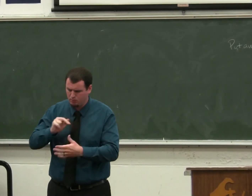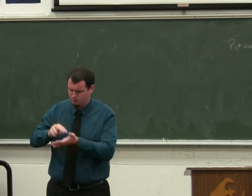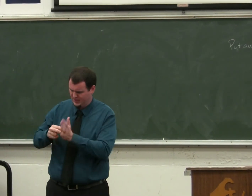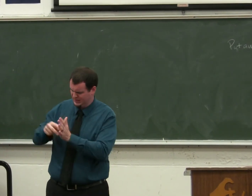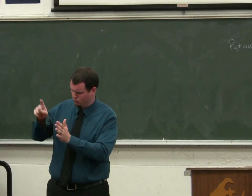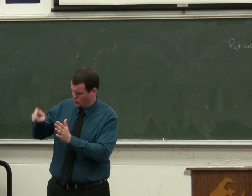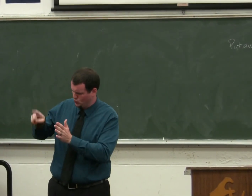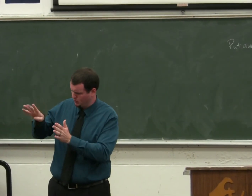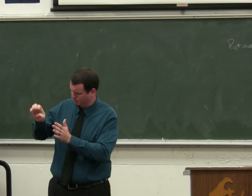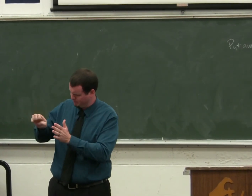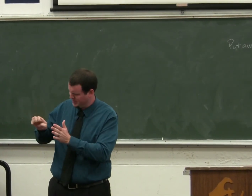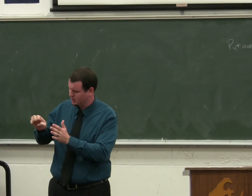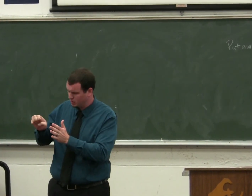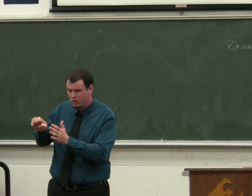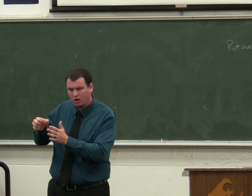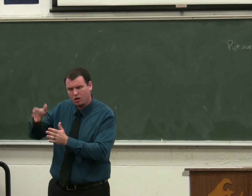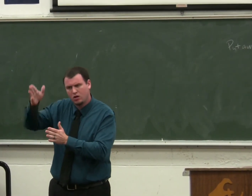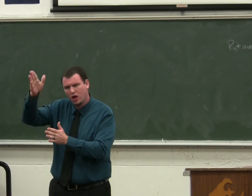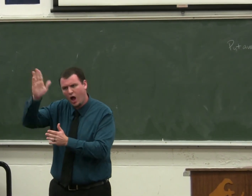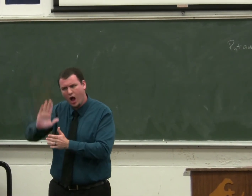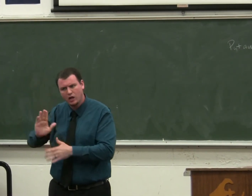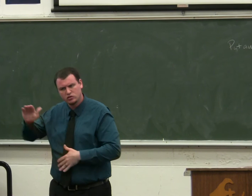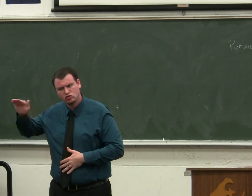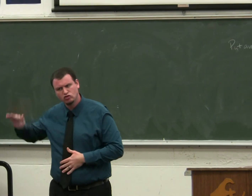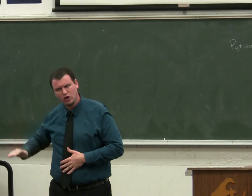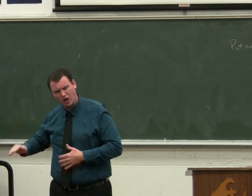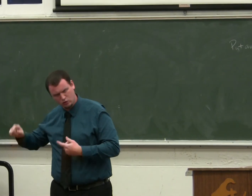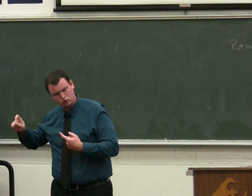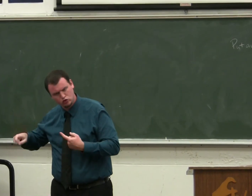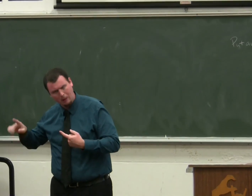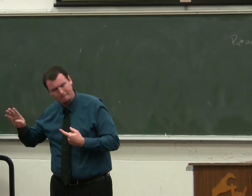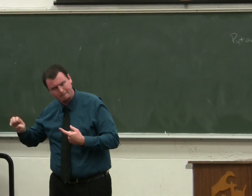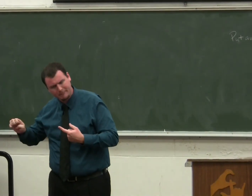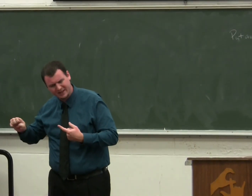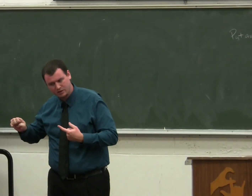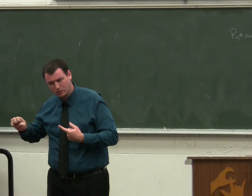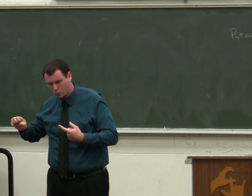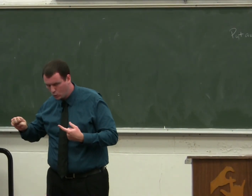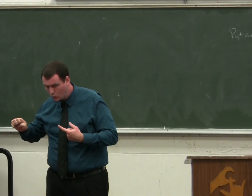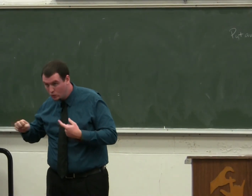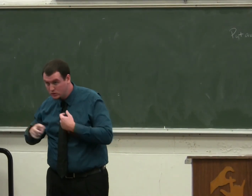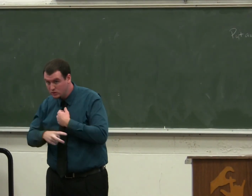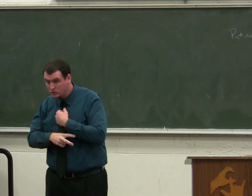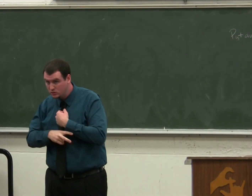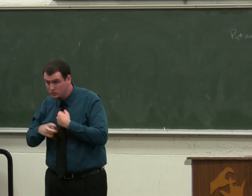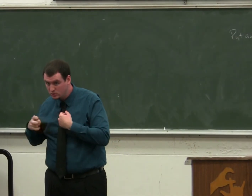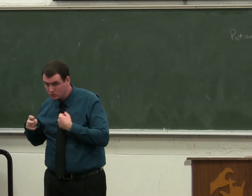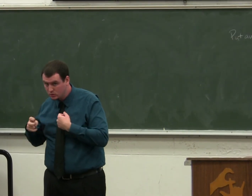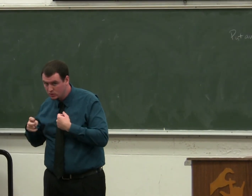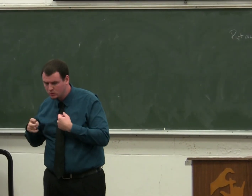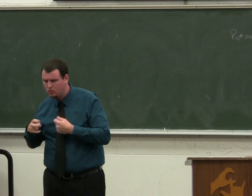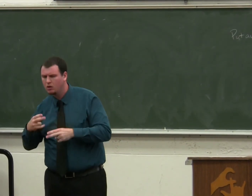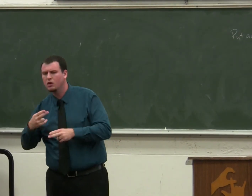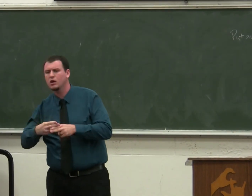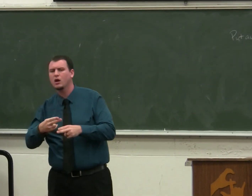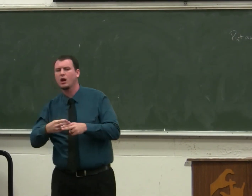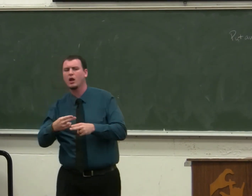who was from the land of Israel, who was supposed to be God's child, but